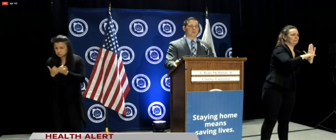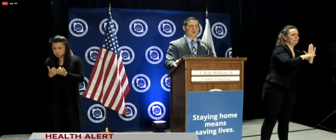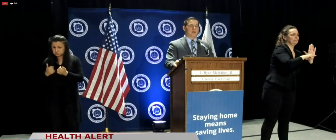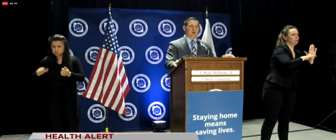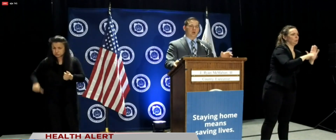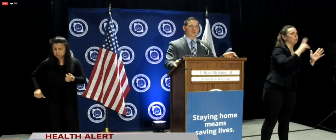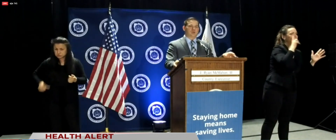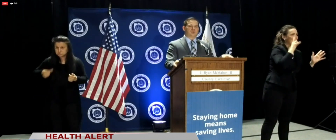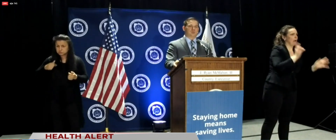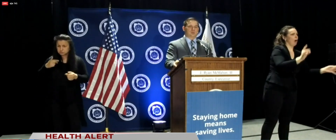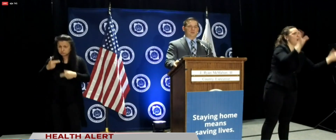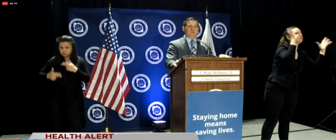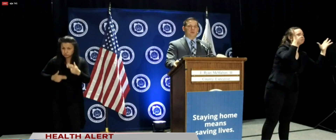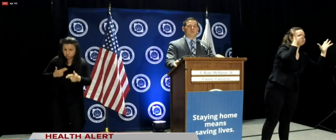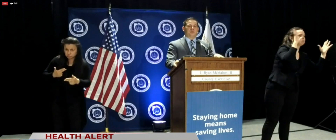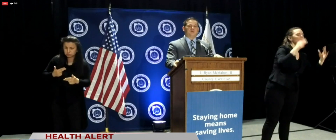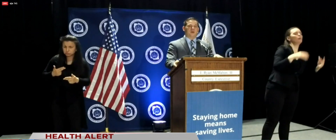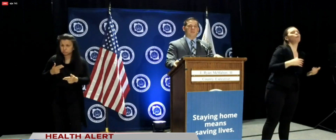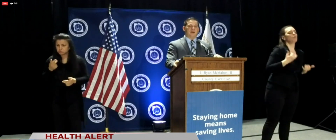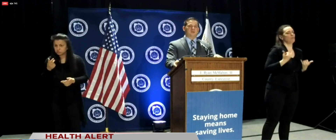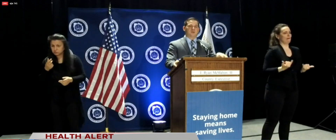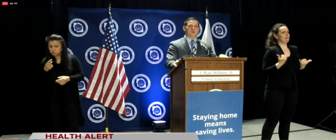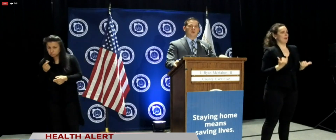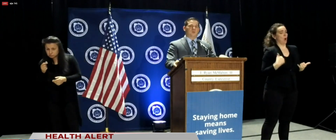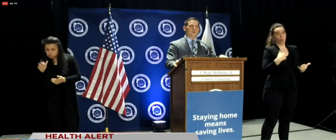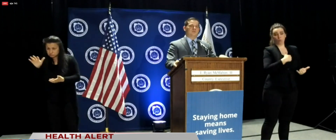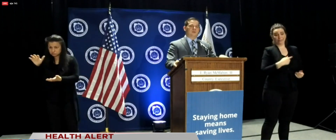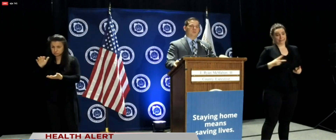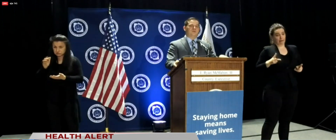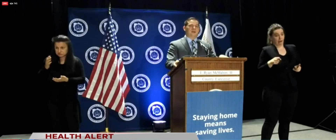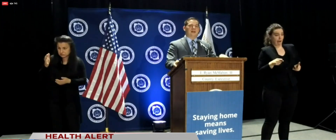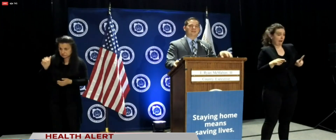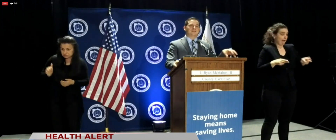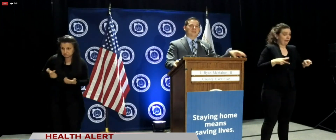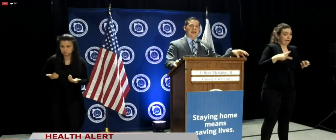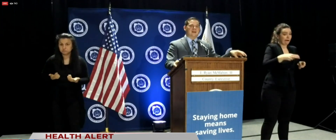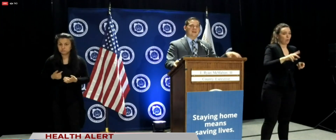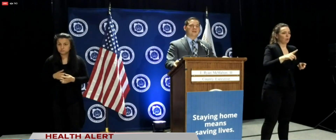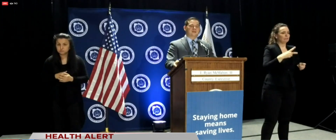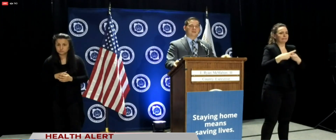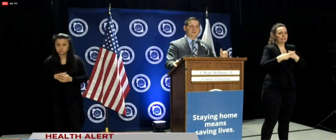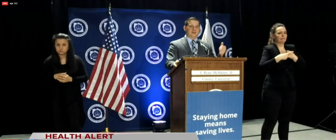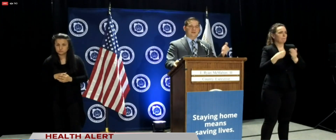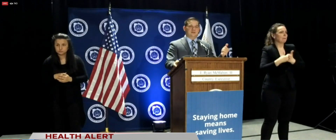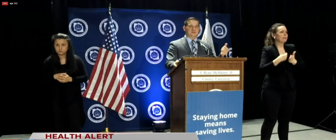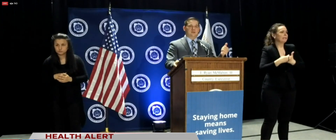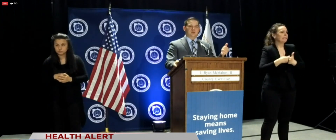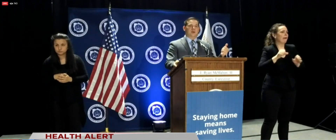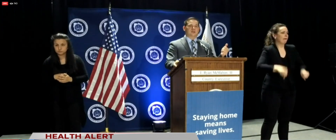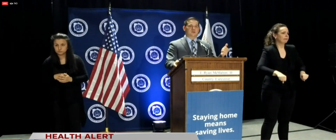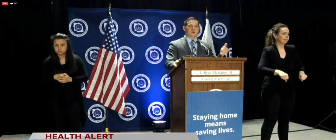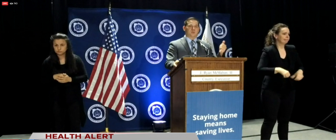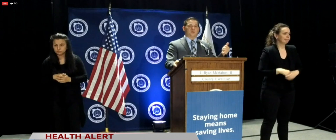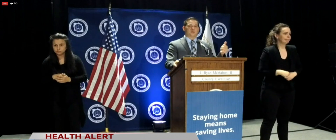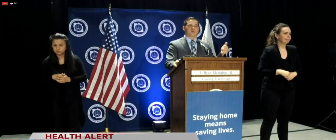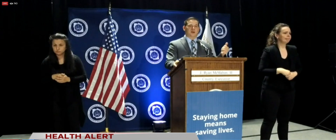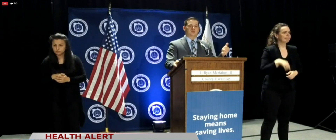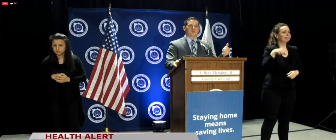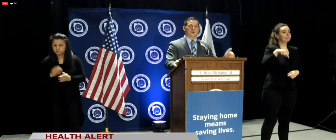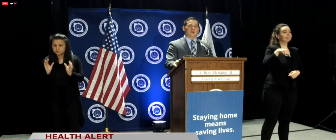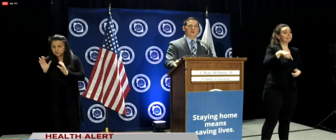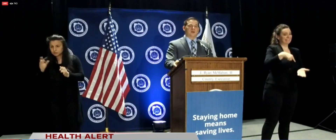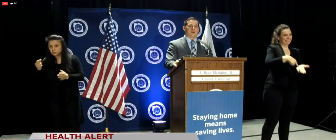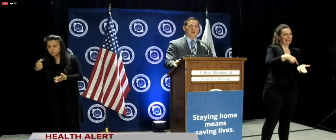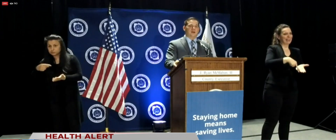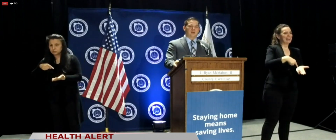do. It hurts you. You blow through your fund balance when you go to refinance your debt. It's like your credit score, your personal credit